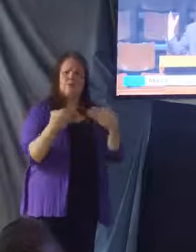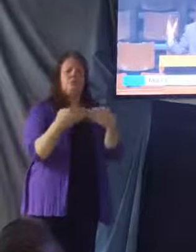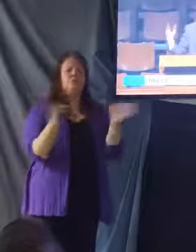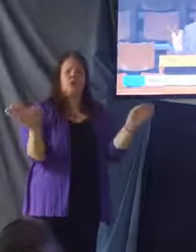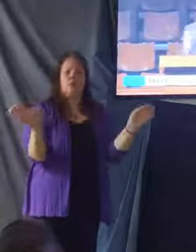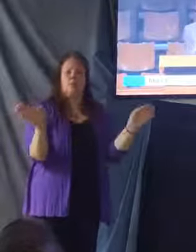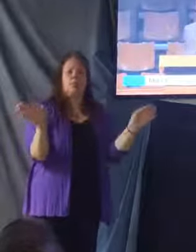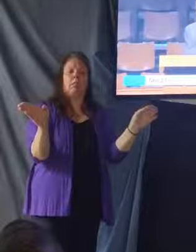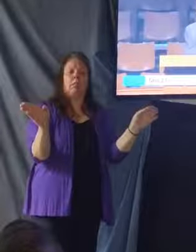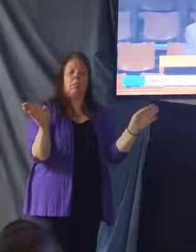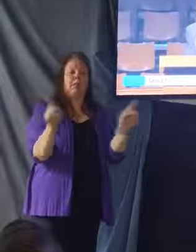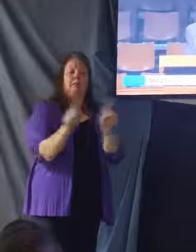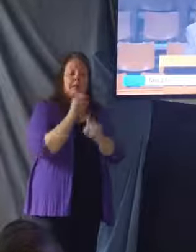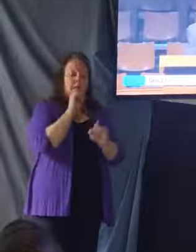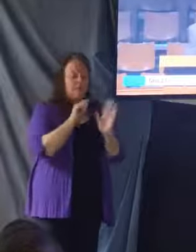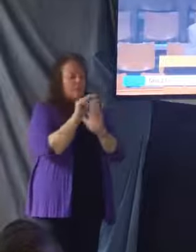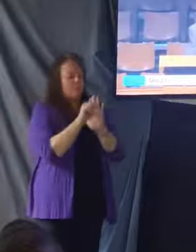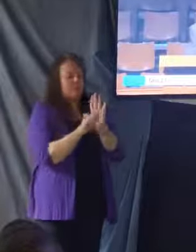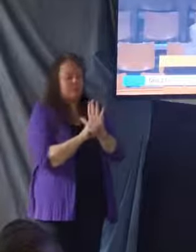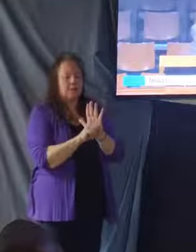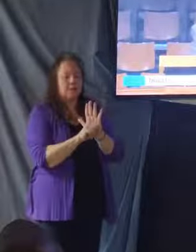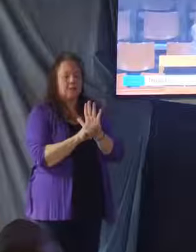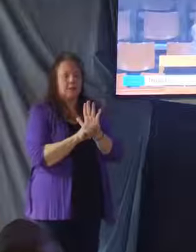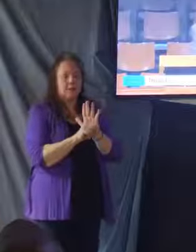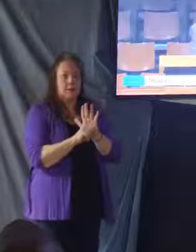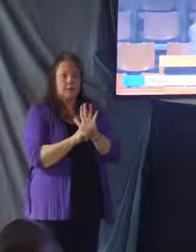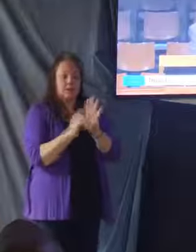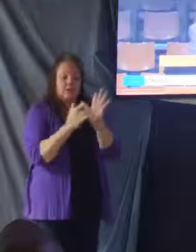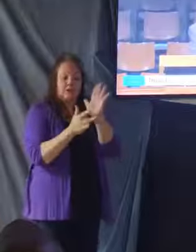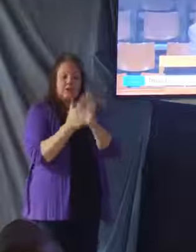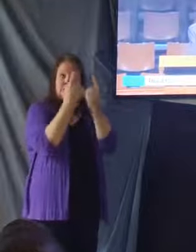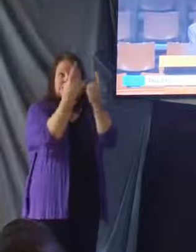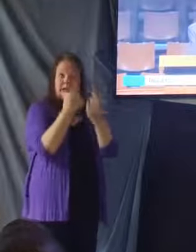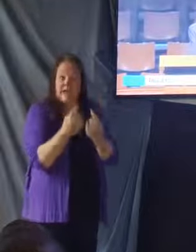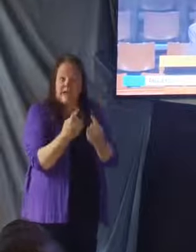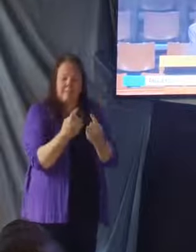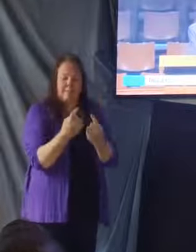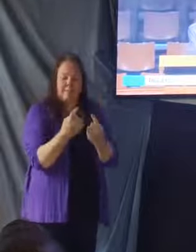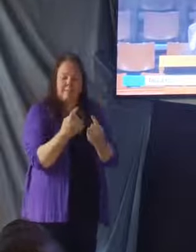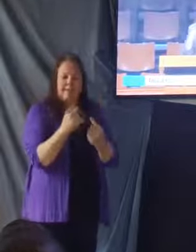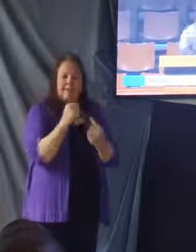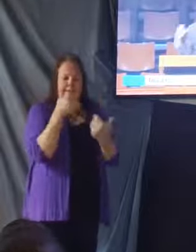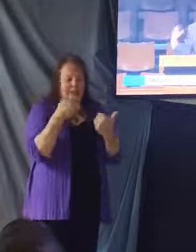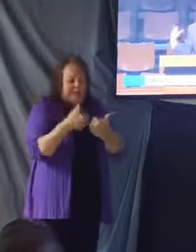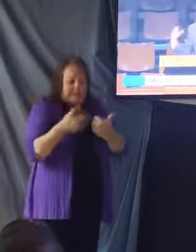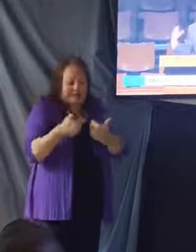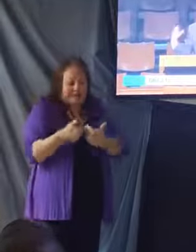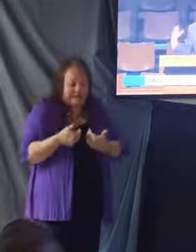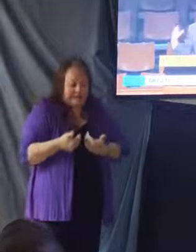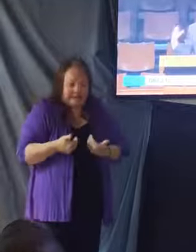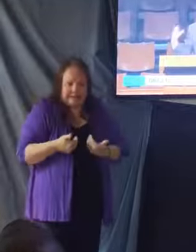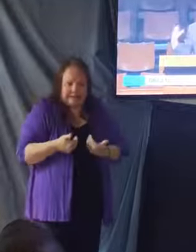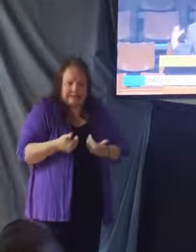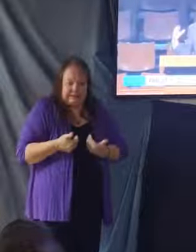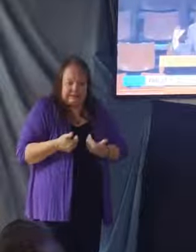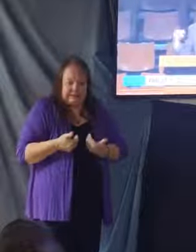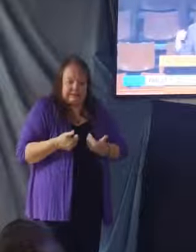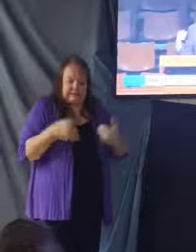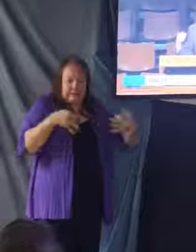coming. Just like the Old Testament talked about the coming of Christ. It didn't distinguish